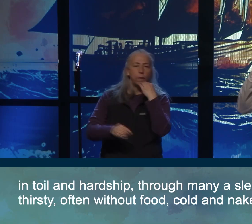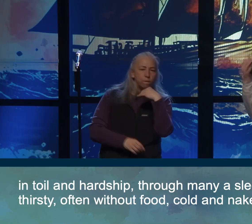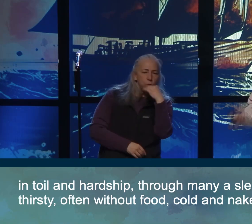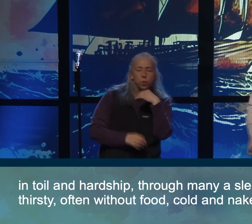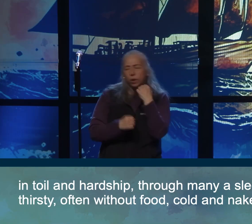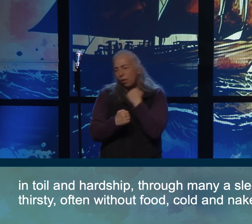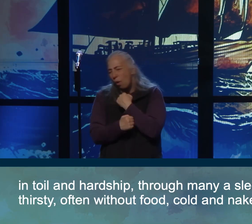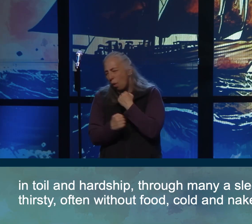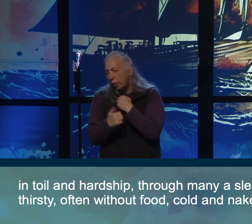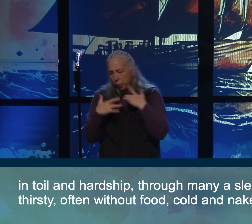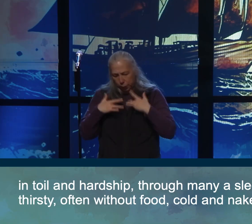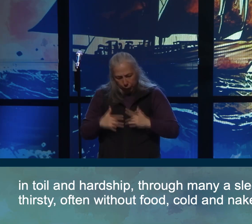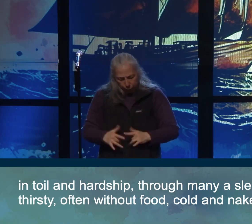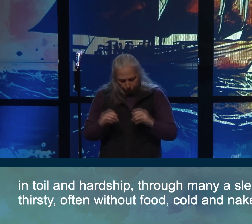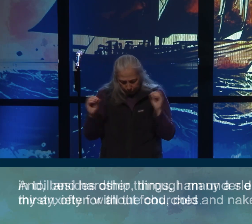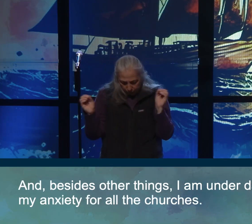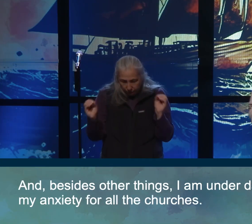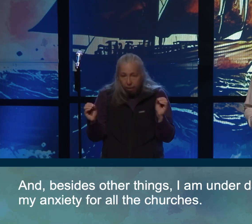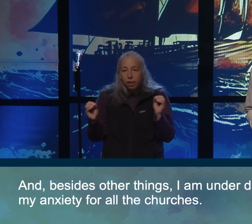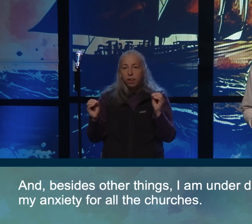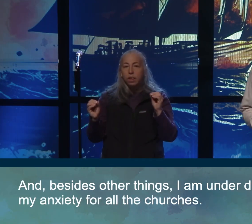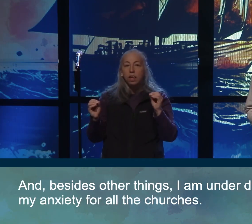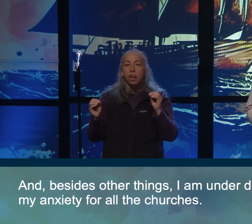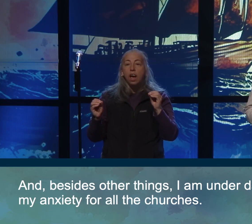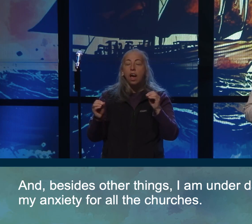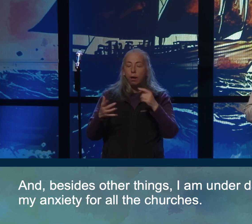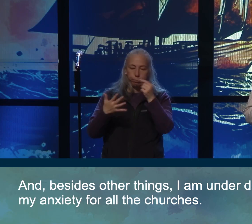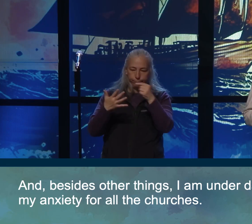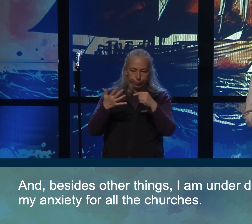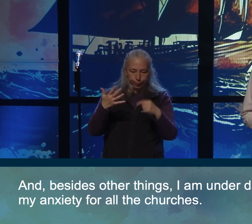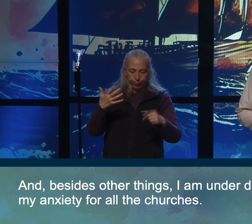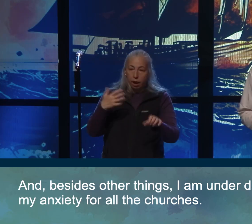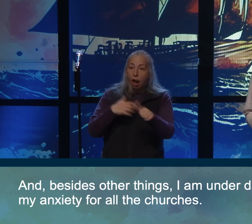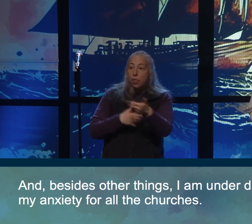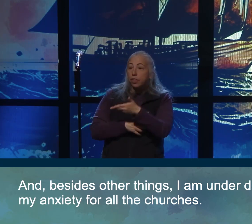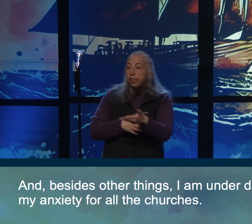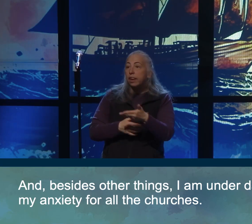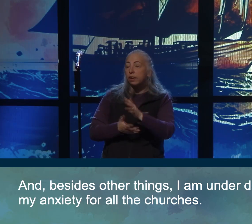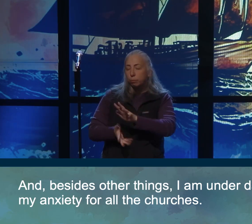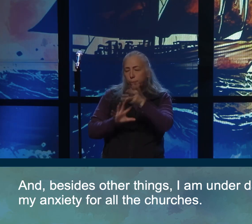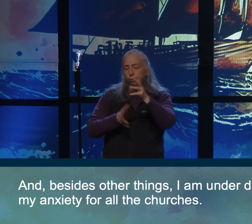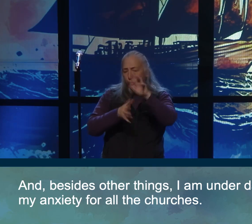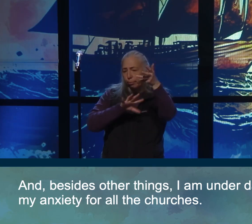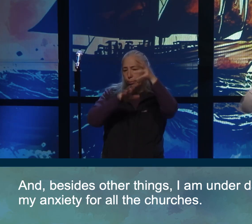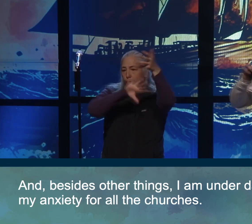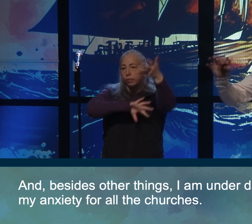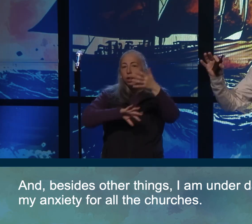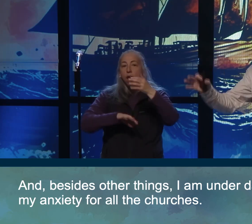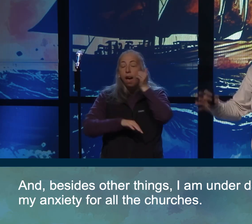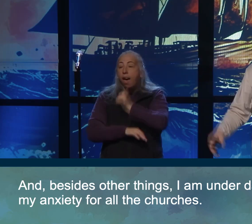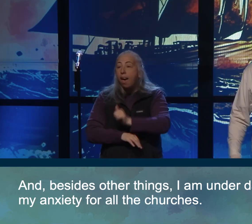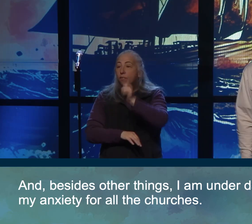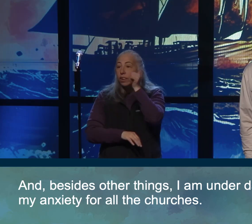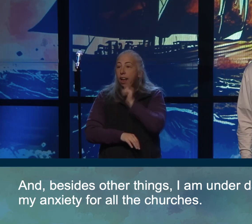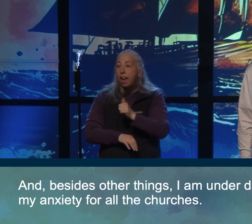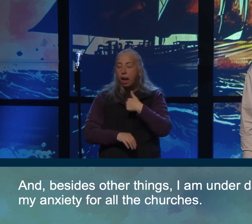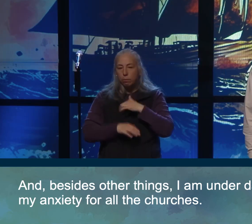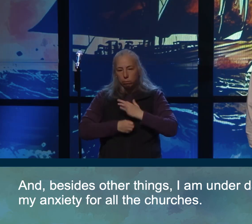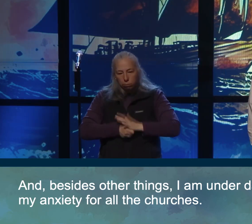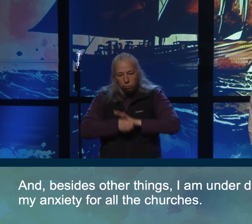cold and naked, and besides other things, I am under daily pressure because of my anxiety for all the